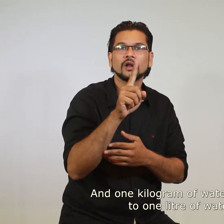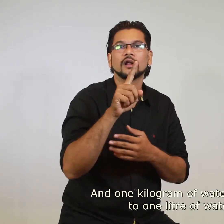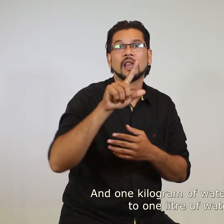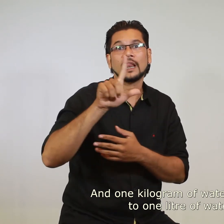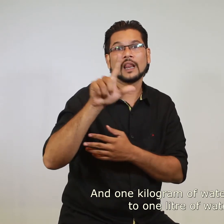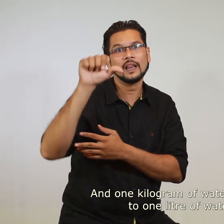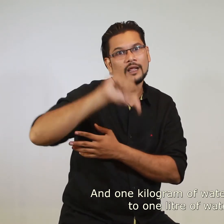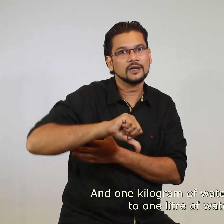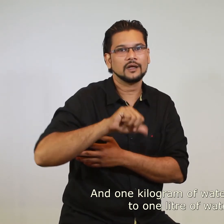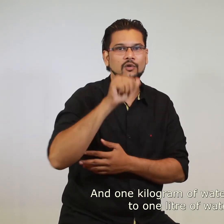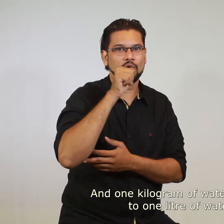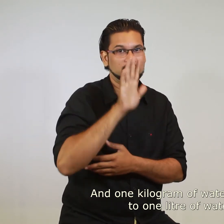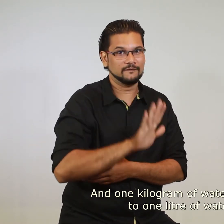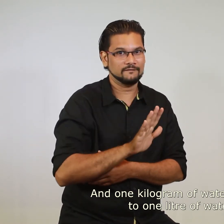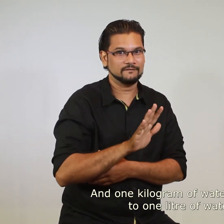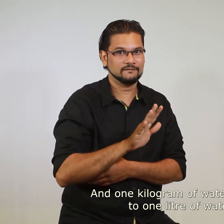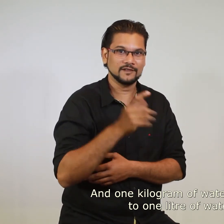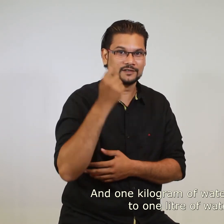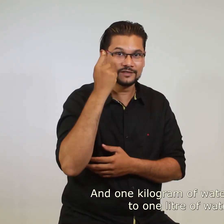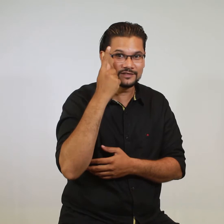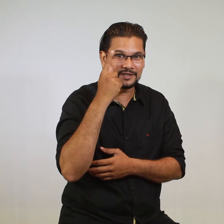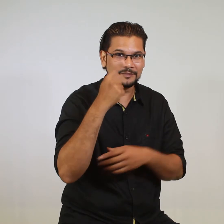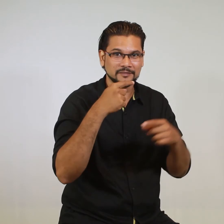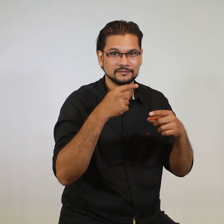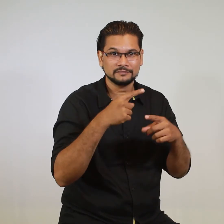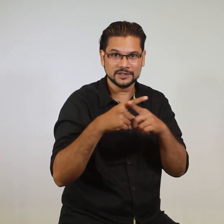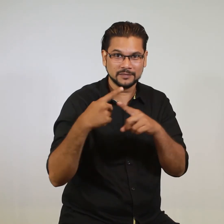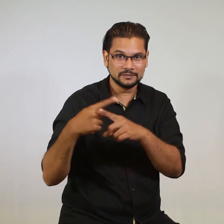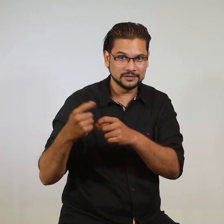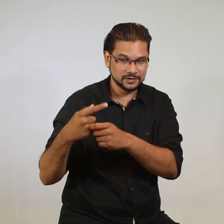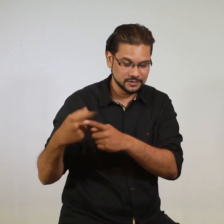And 1 kilogram of water is equal to 1 liter of water.